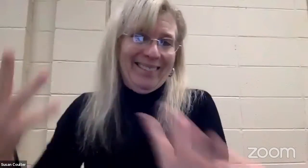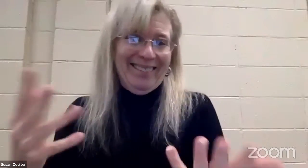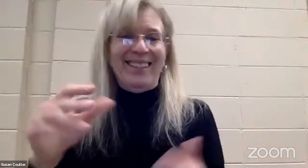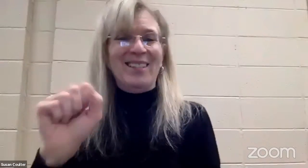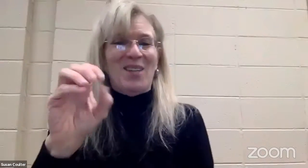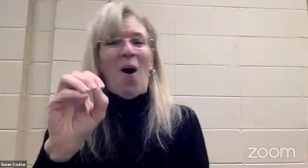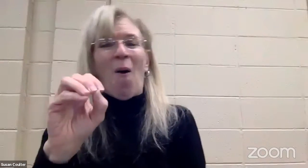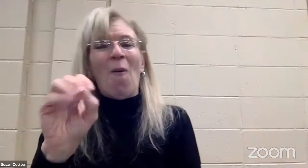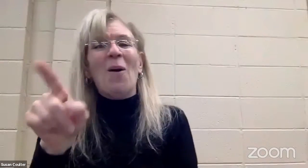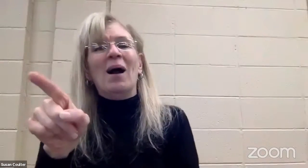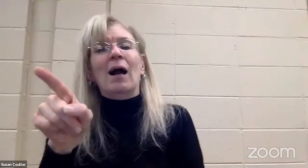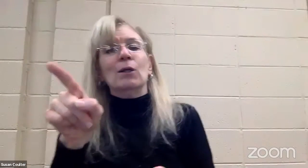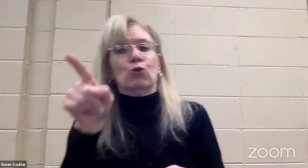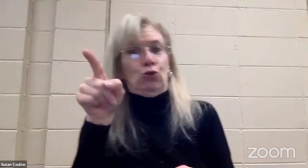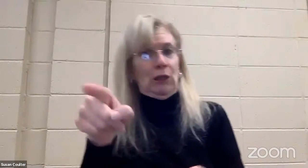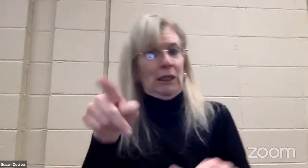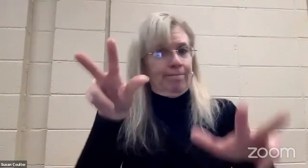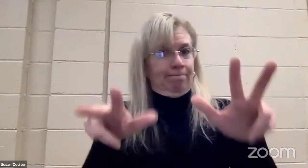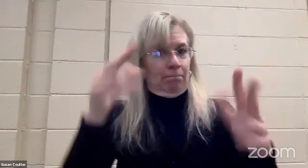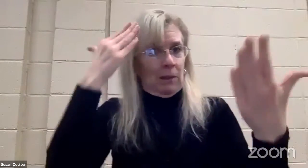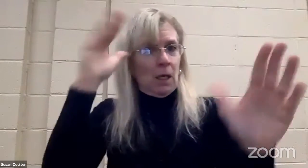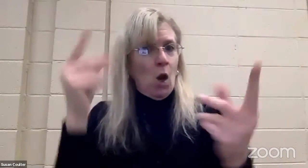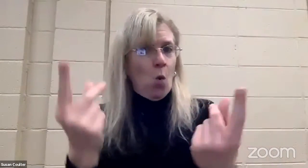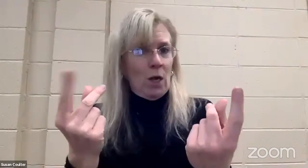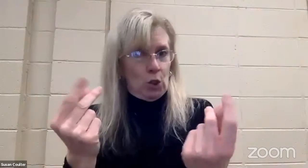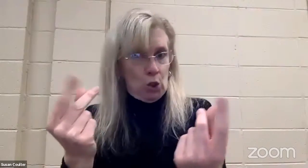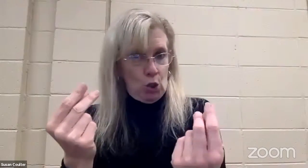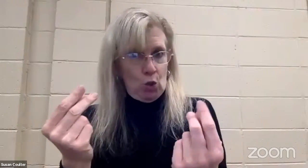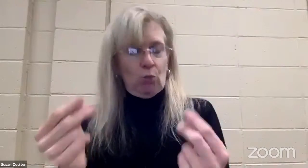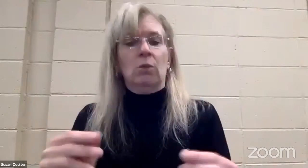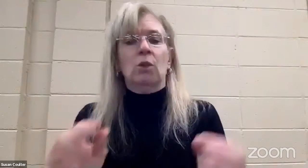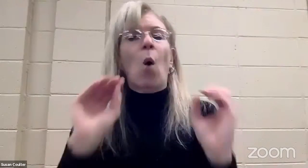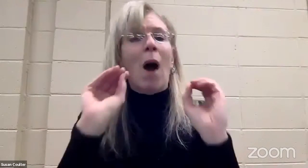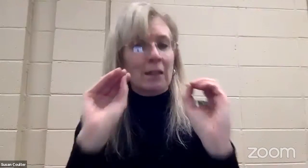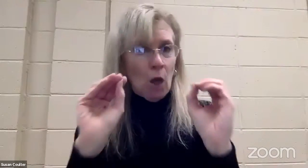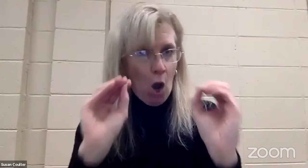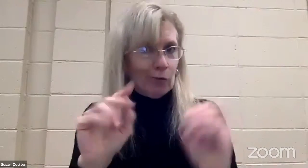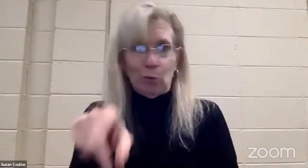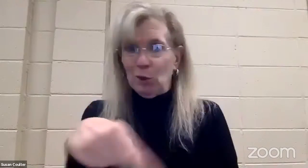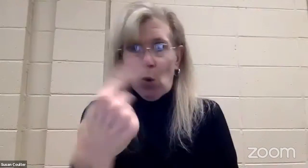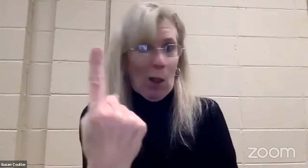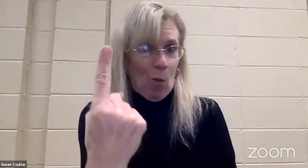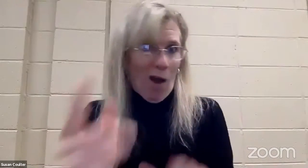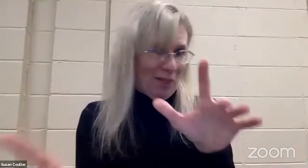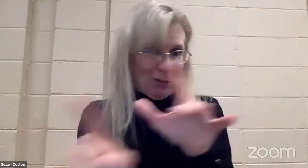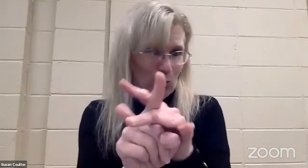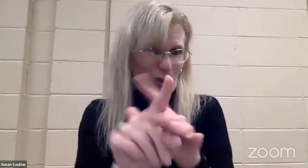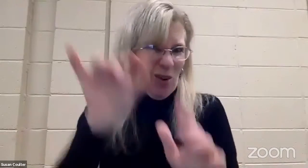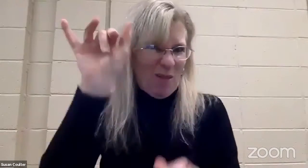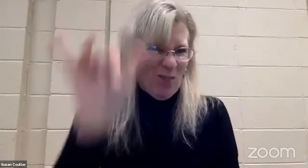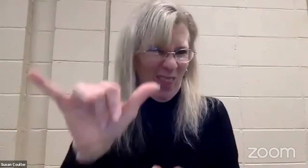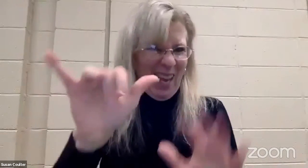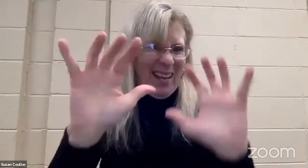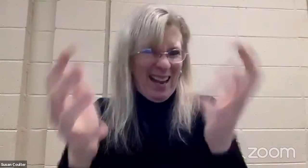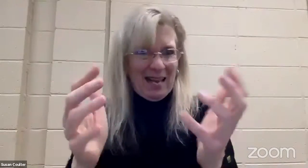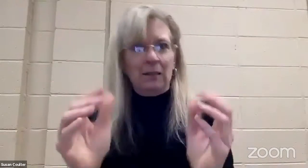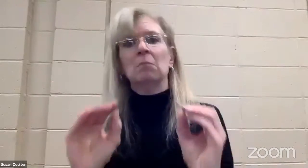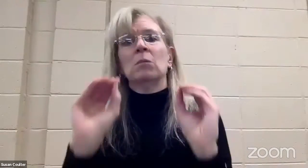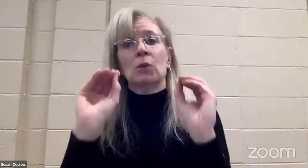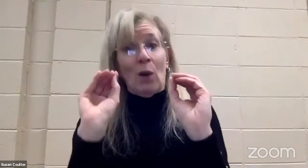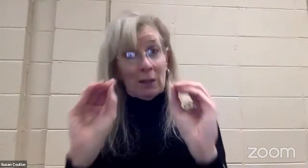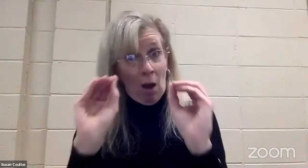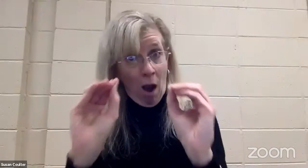read. So she didn't know what to do. So I taught, she was the only one that showed up for the